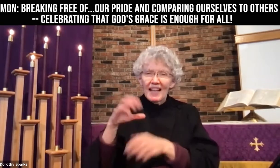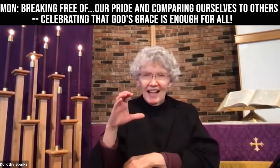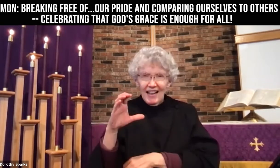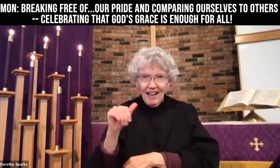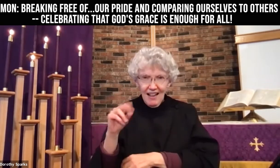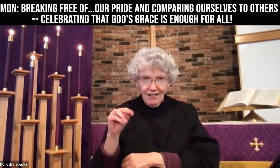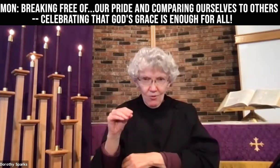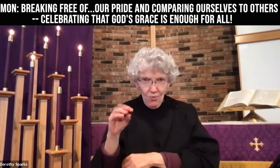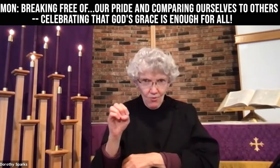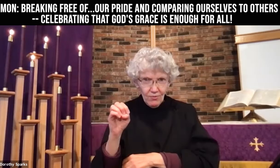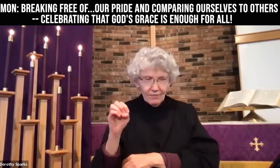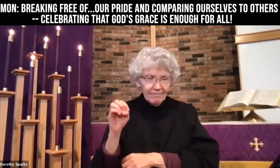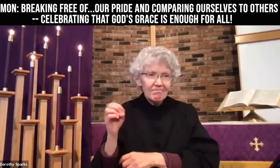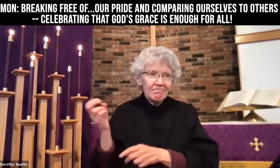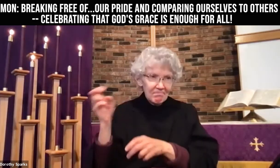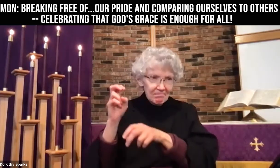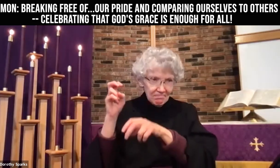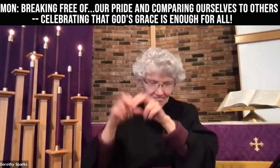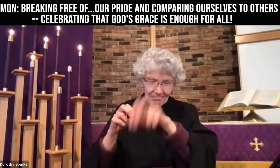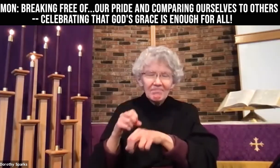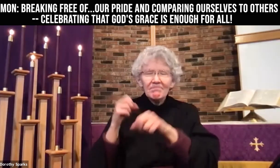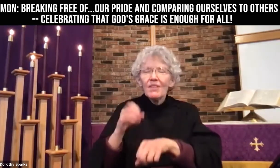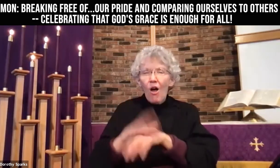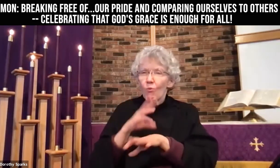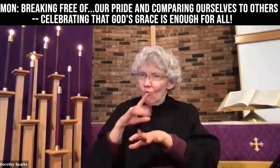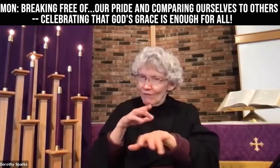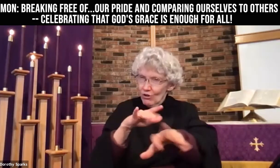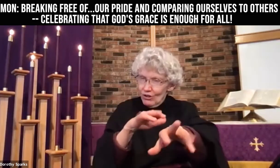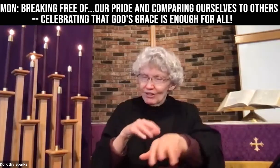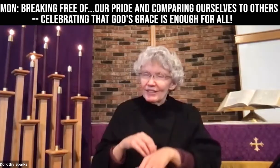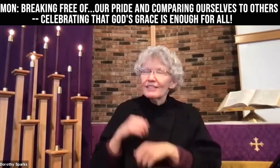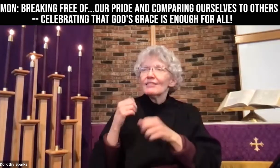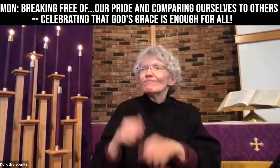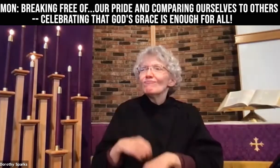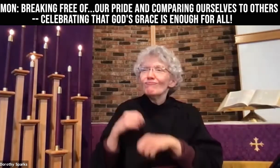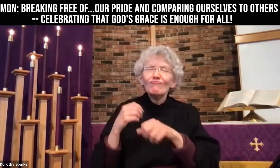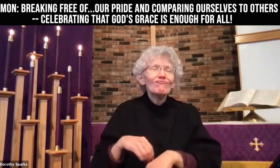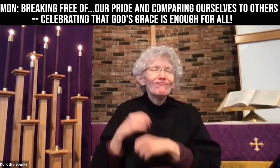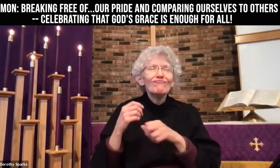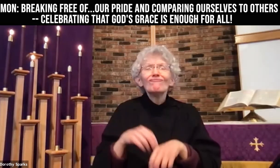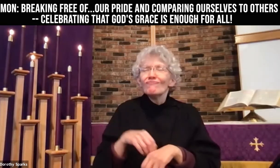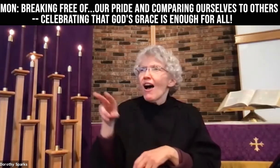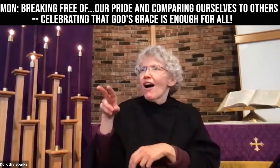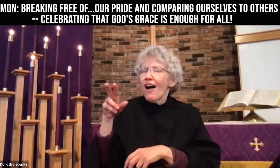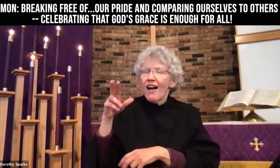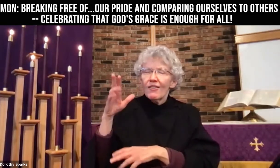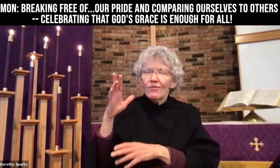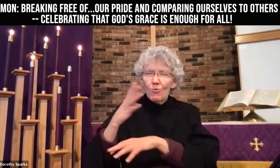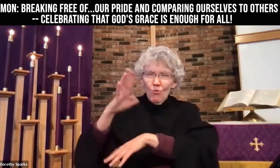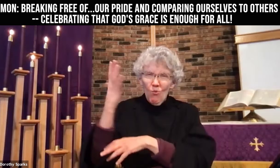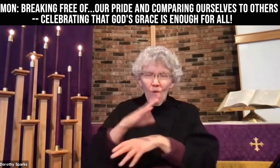I remember some time back that there was this deaf couple that was out on the